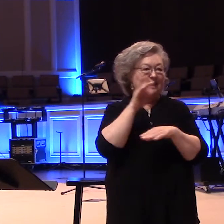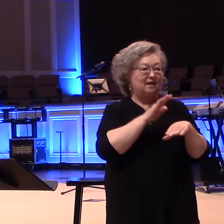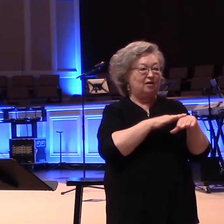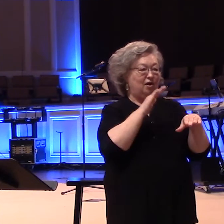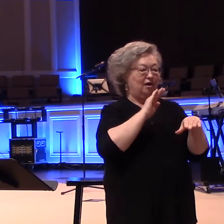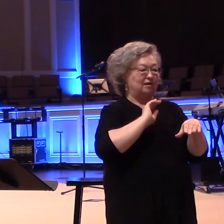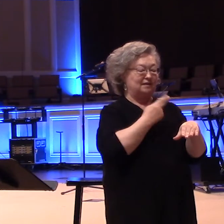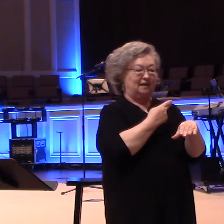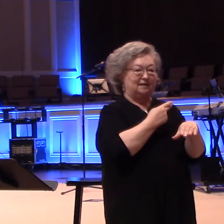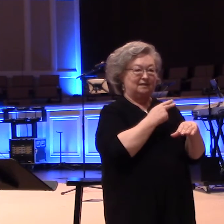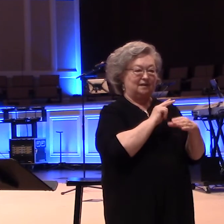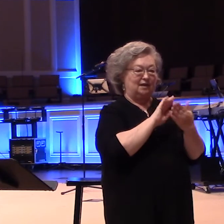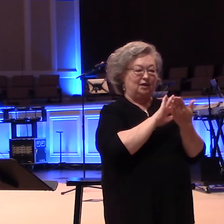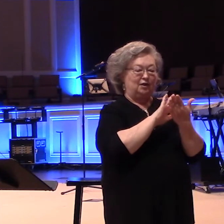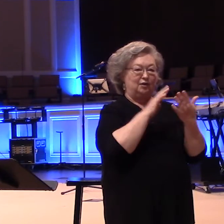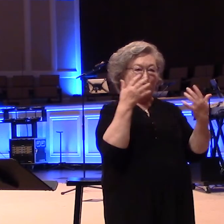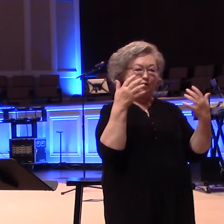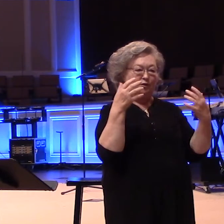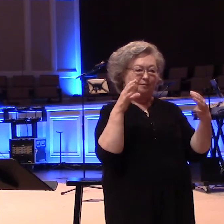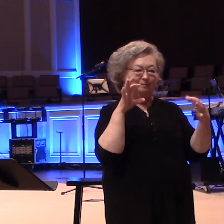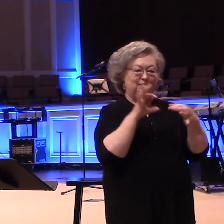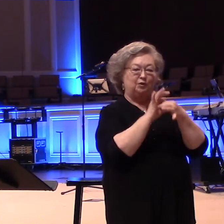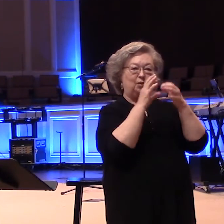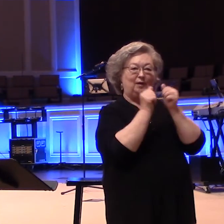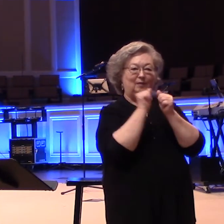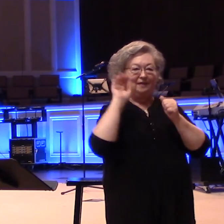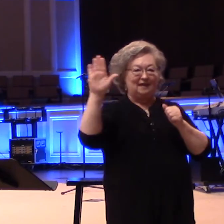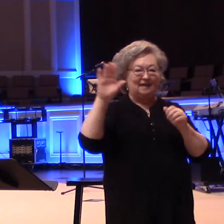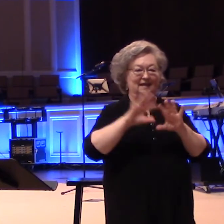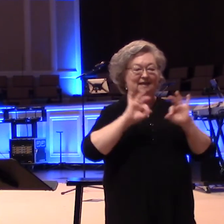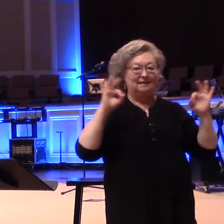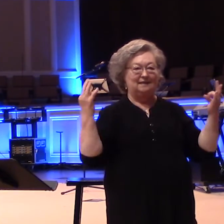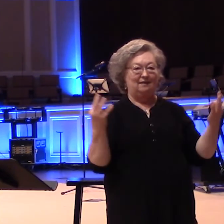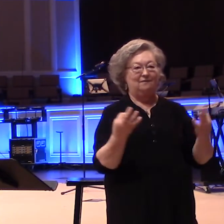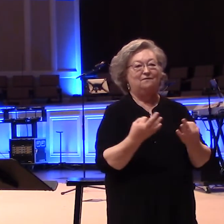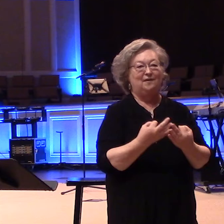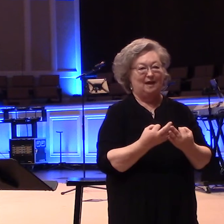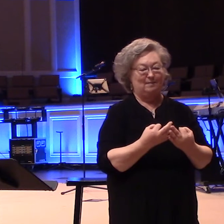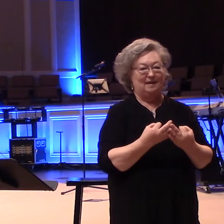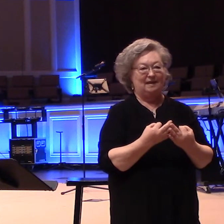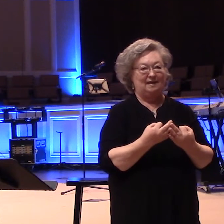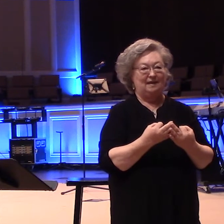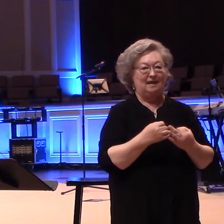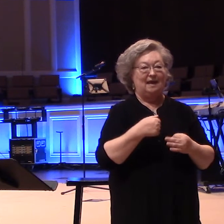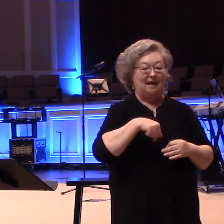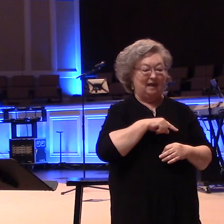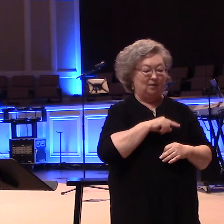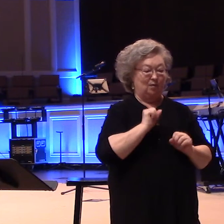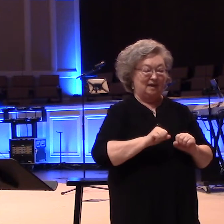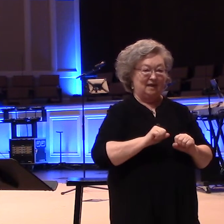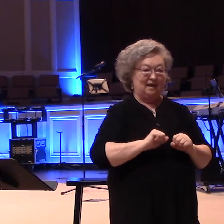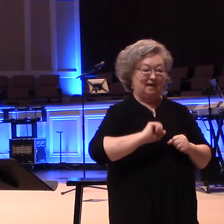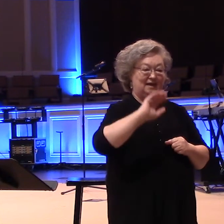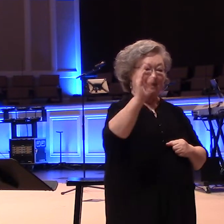and invites and welcomes the stranger, invites the whole world home.